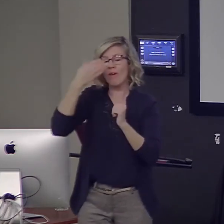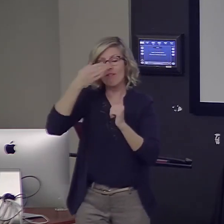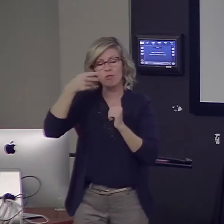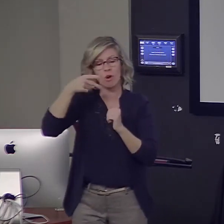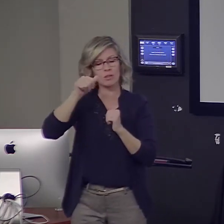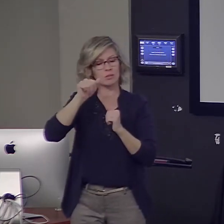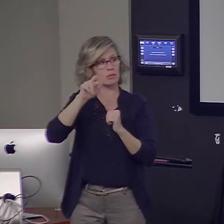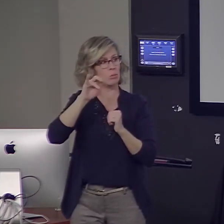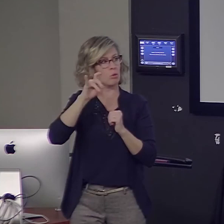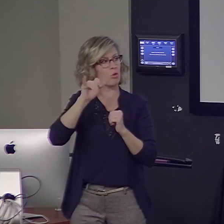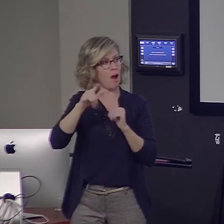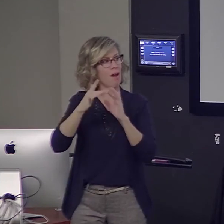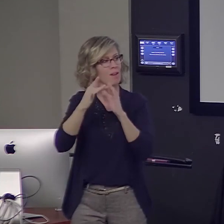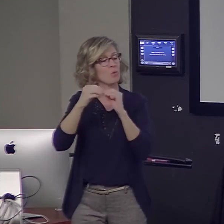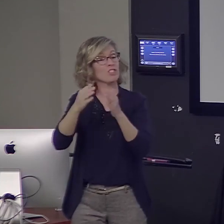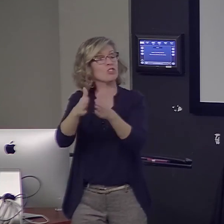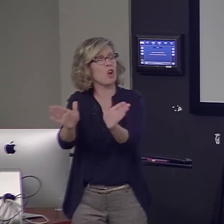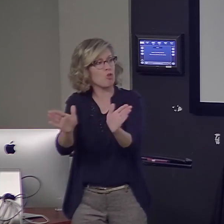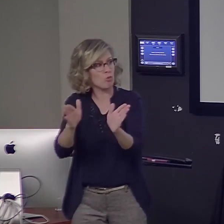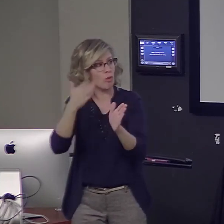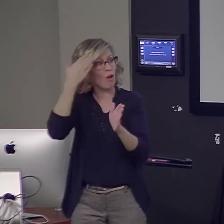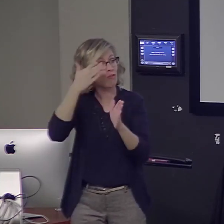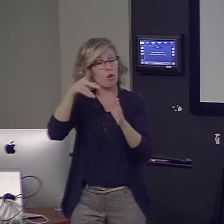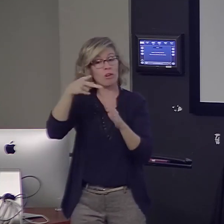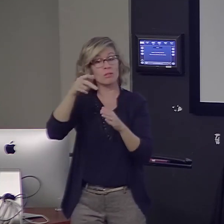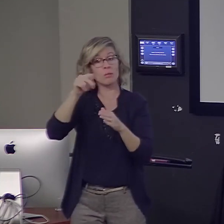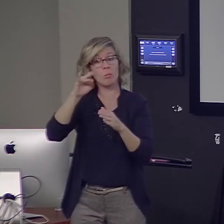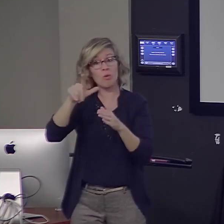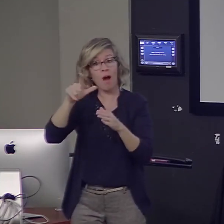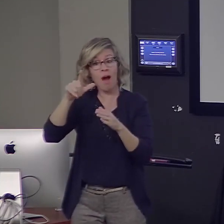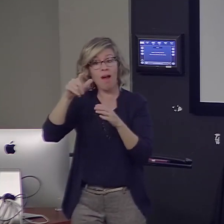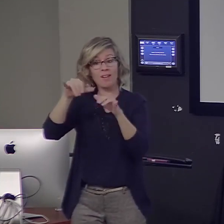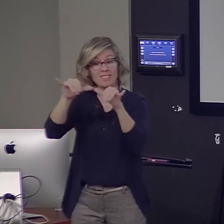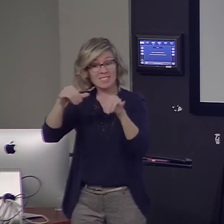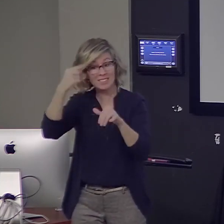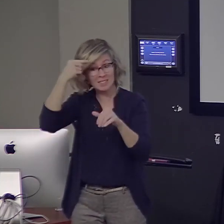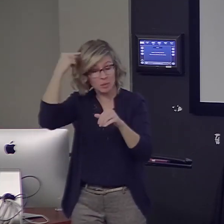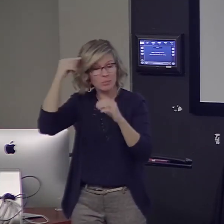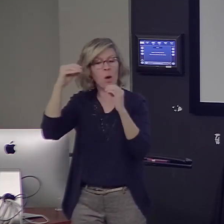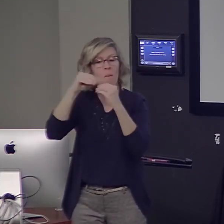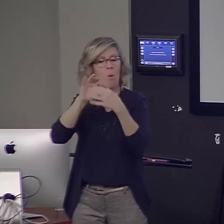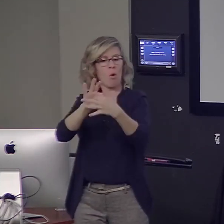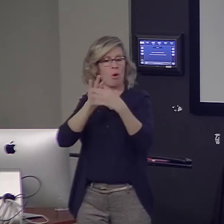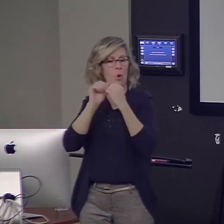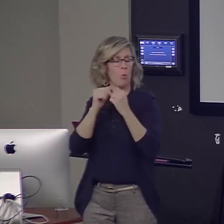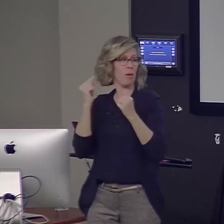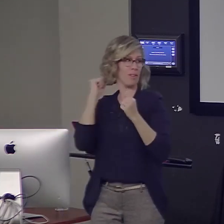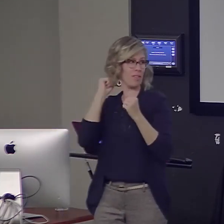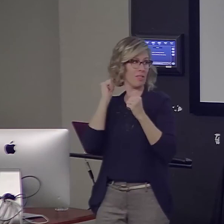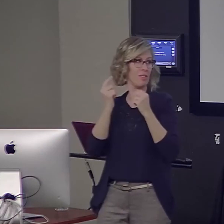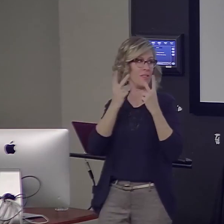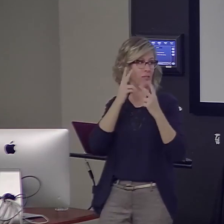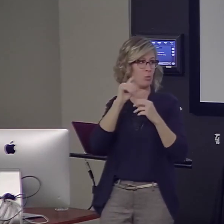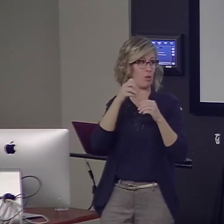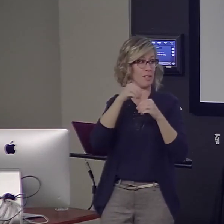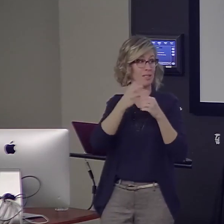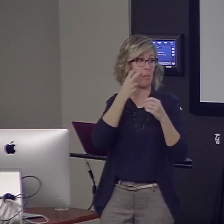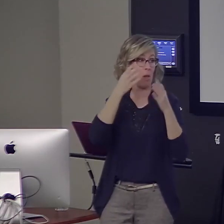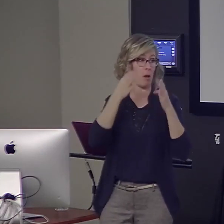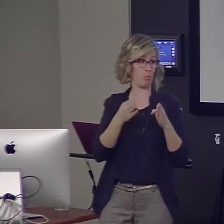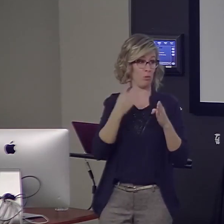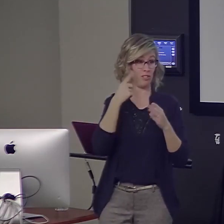in general. So frontal parietal systems are more correlated with the visual system in a blind person. And so to me,